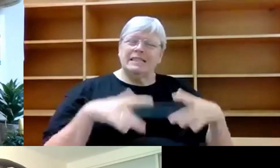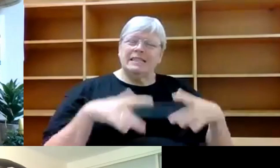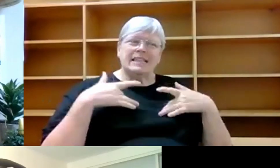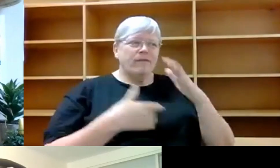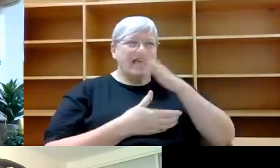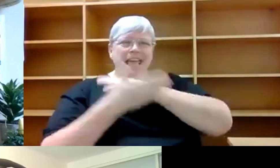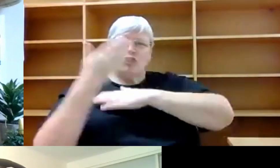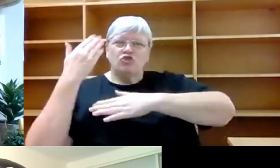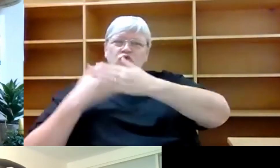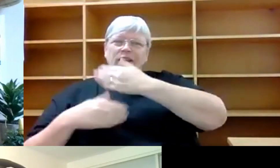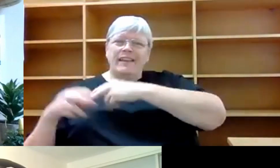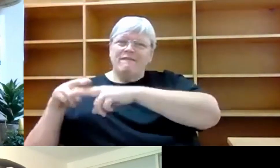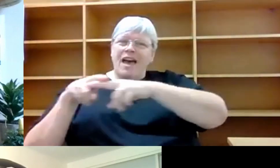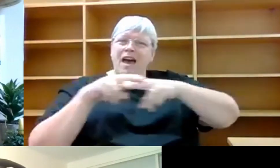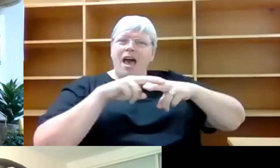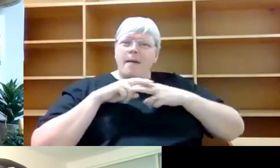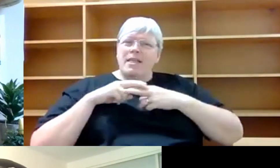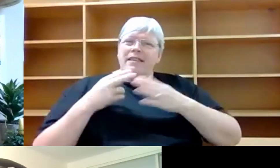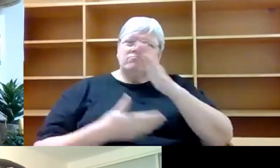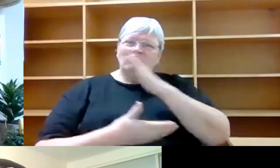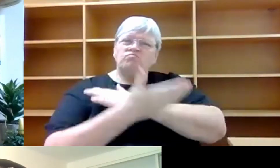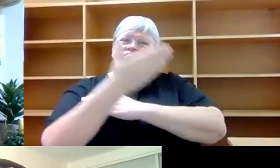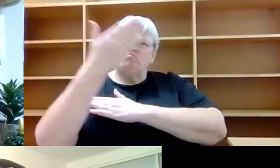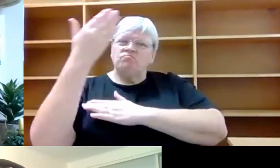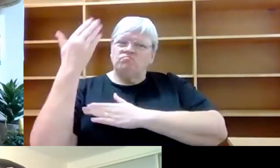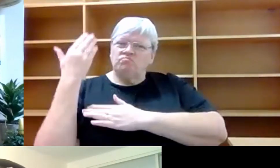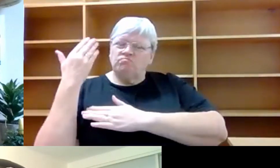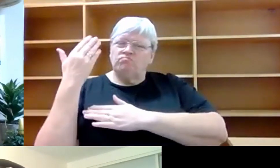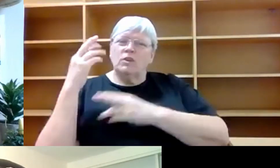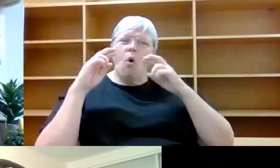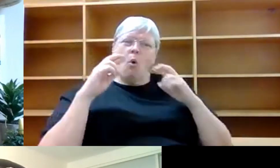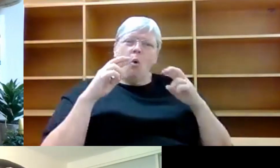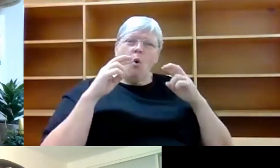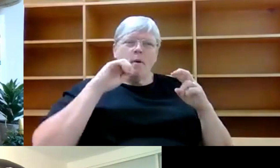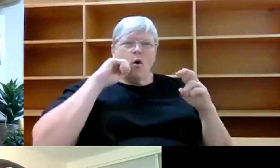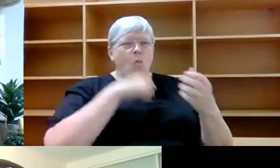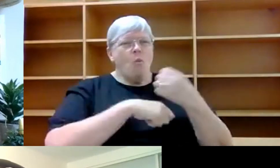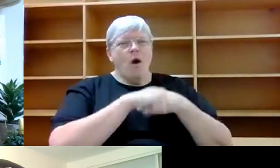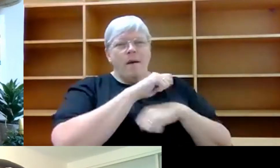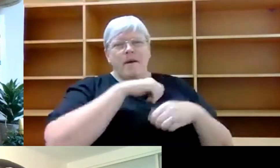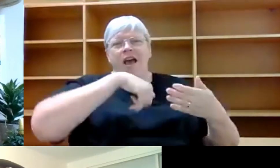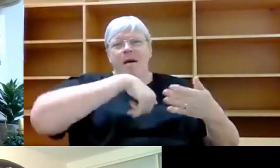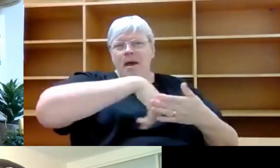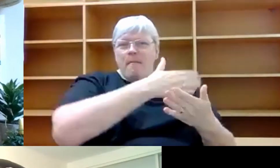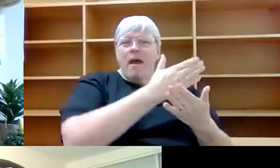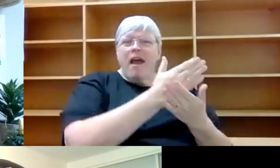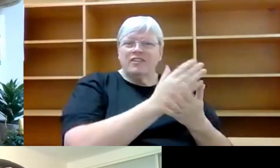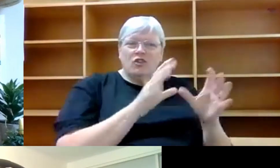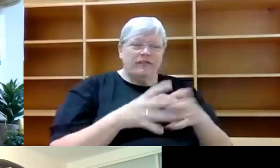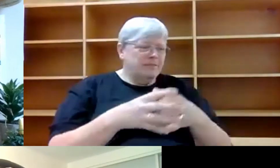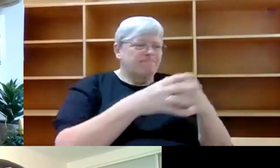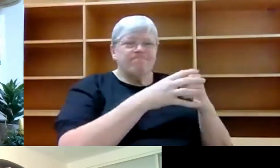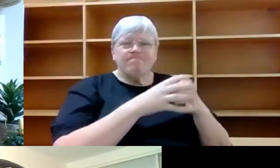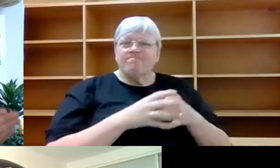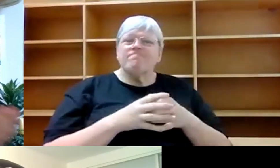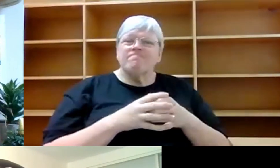history. But I think like hopefully it will become part of kind of the canon, and like it will